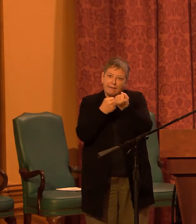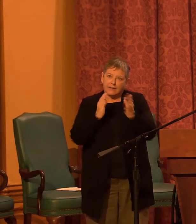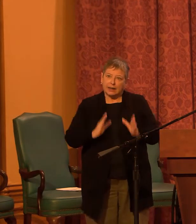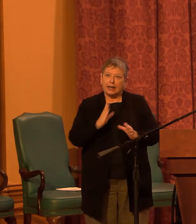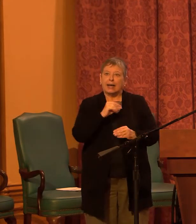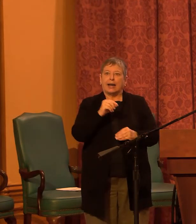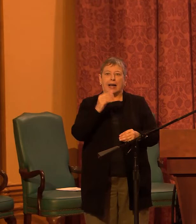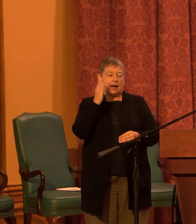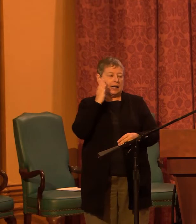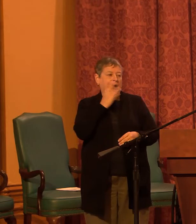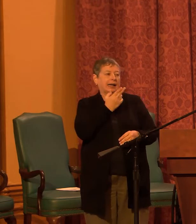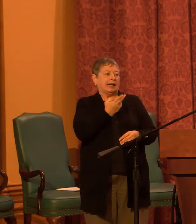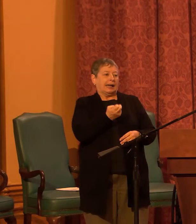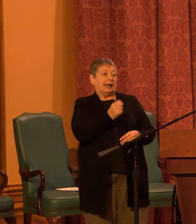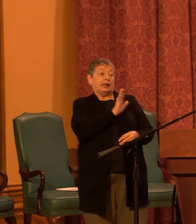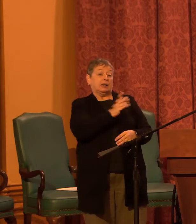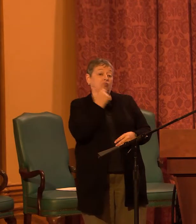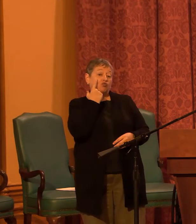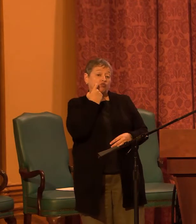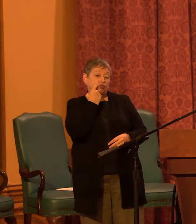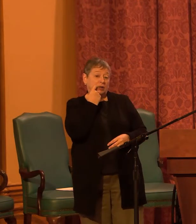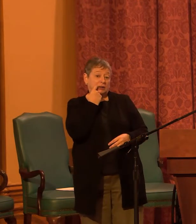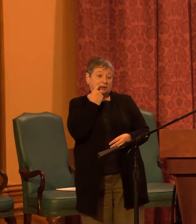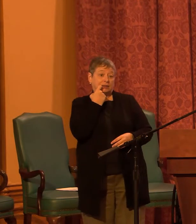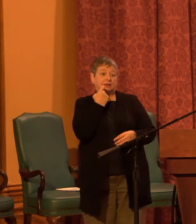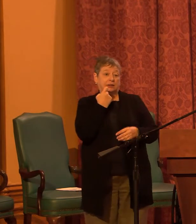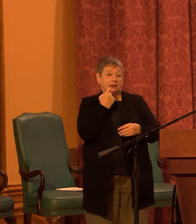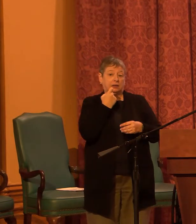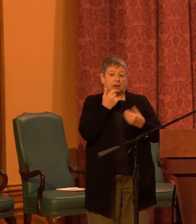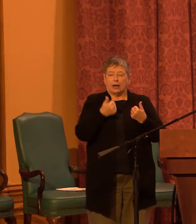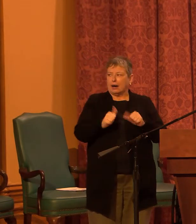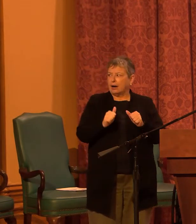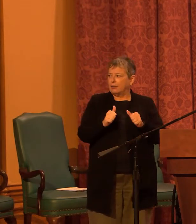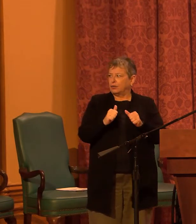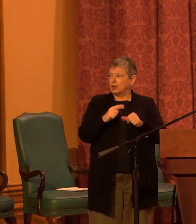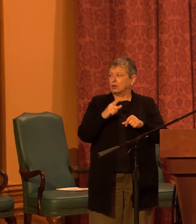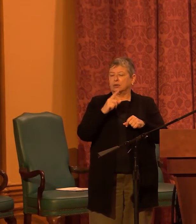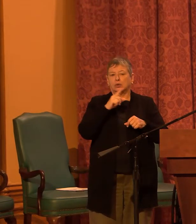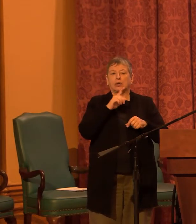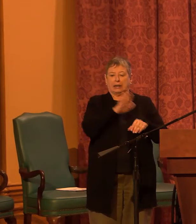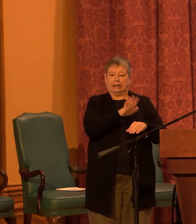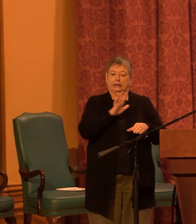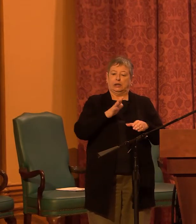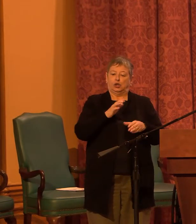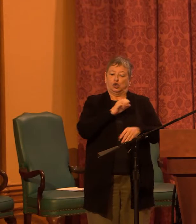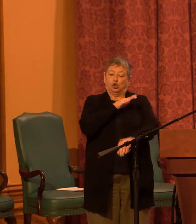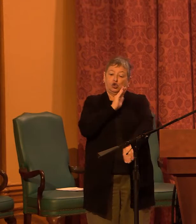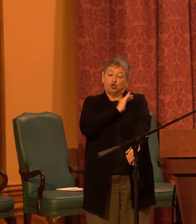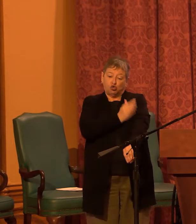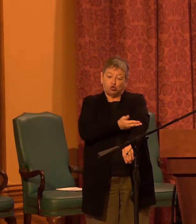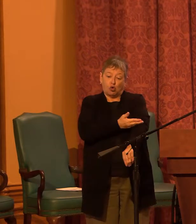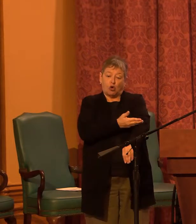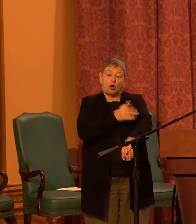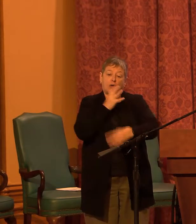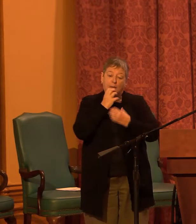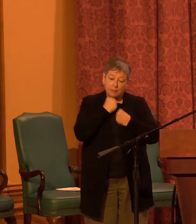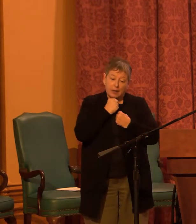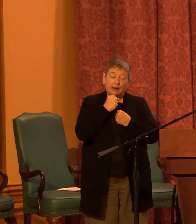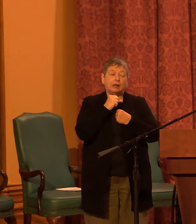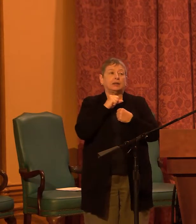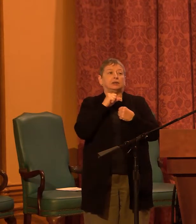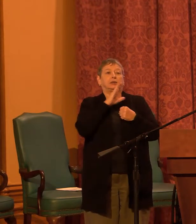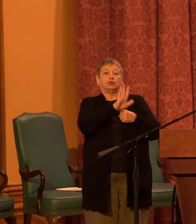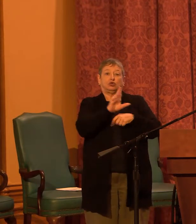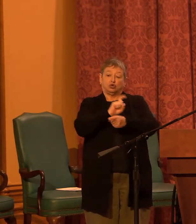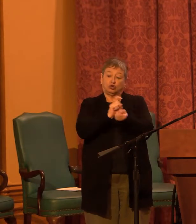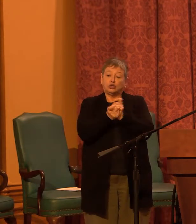his most recent efforts being his Roll With Me campaign. His strong sense of compassion led to his vision, and his commitment to